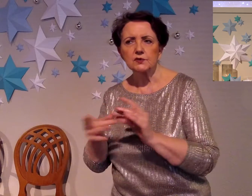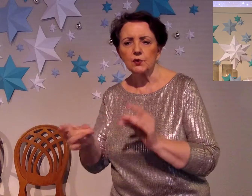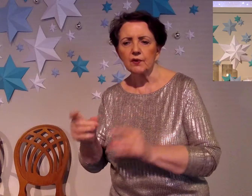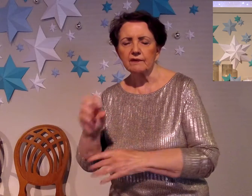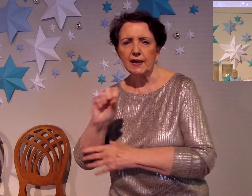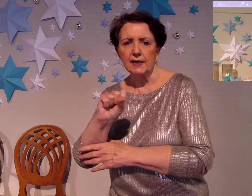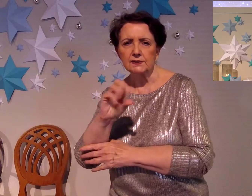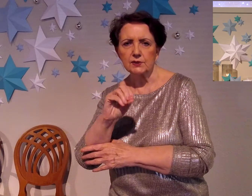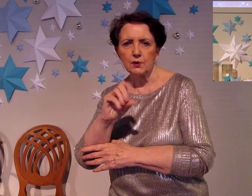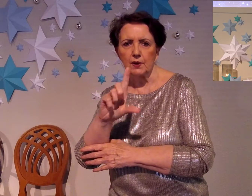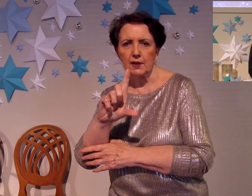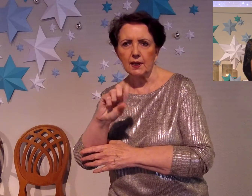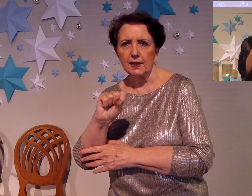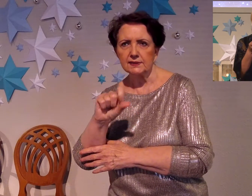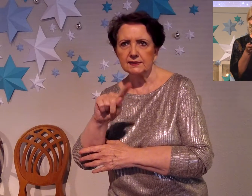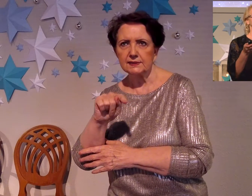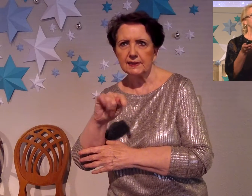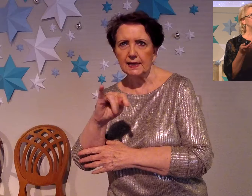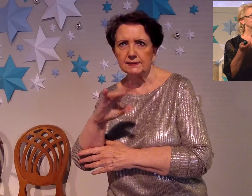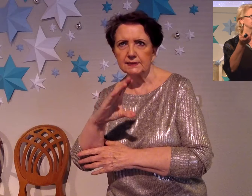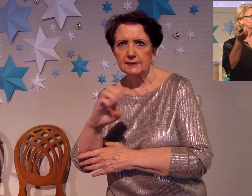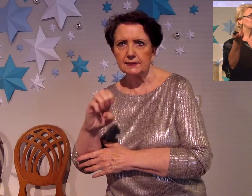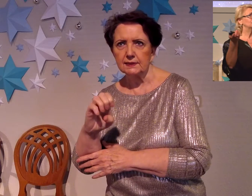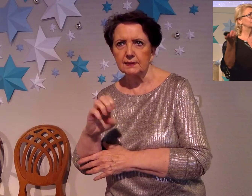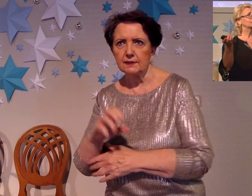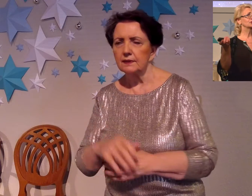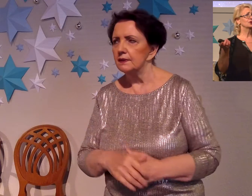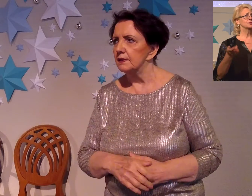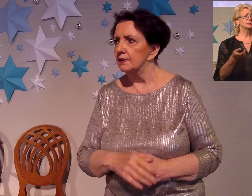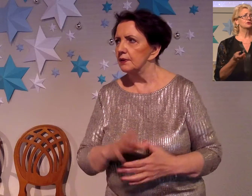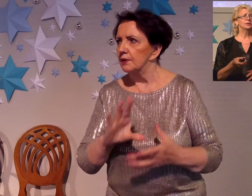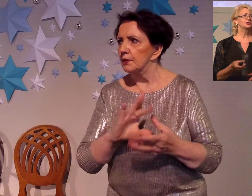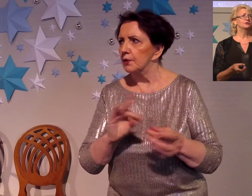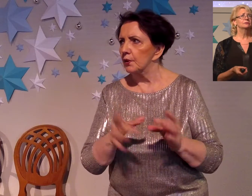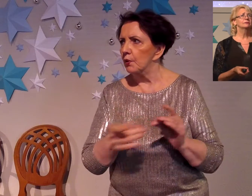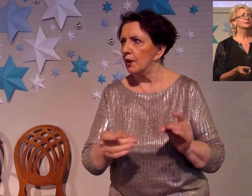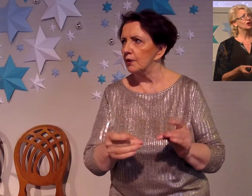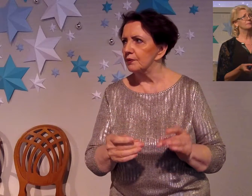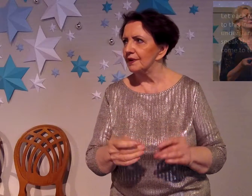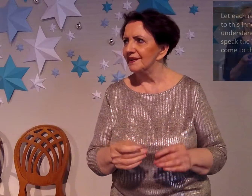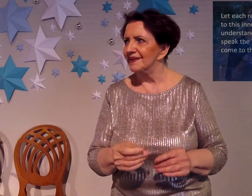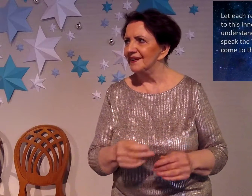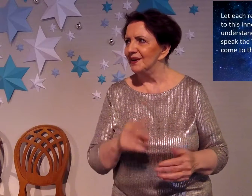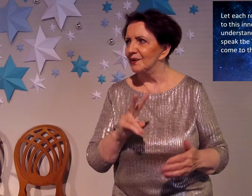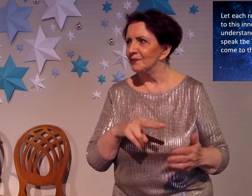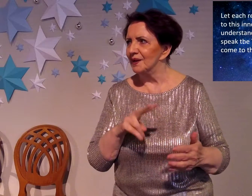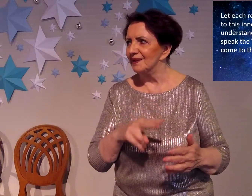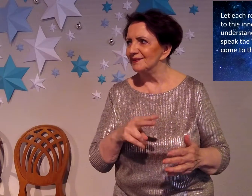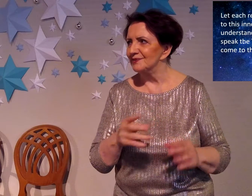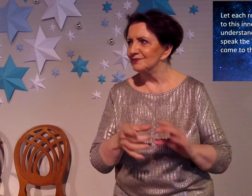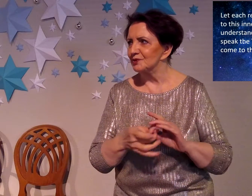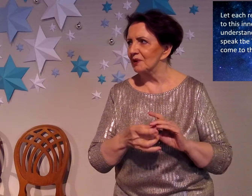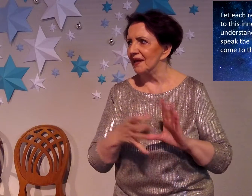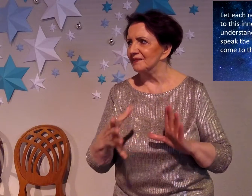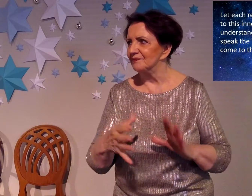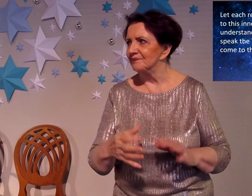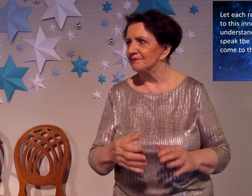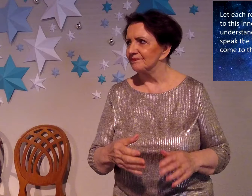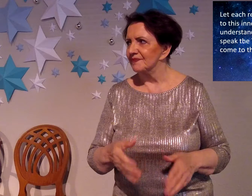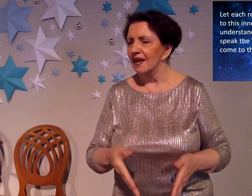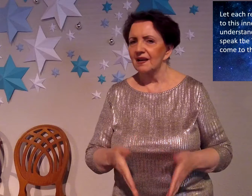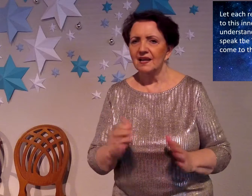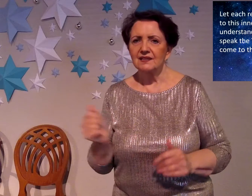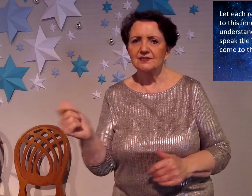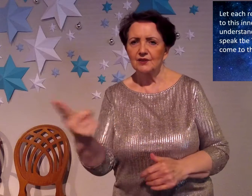know, the story of the solstice, here's the quote from Ernest Holmes I just read to you. Sorry about that. Let us each resolve to be true